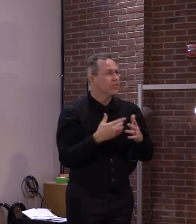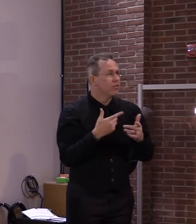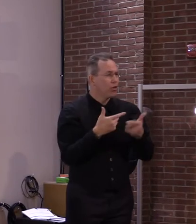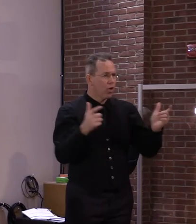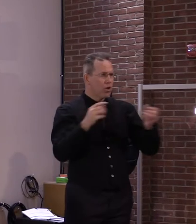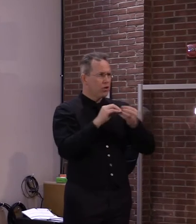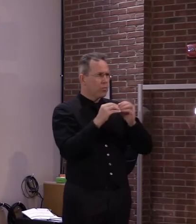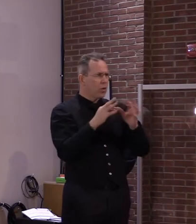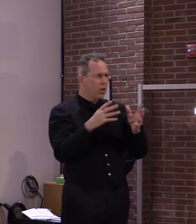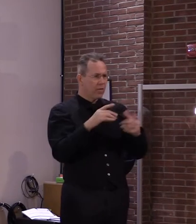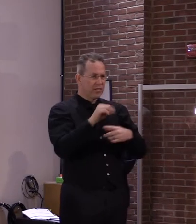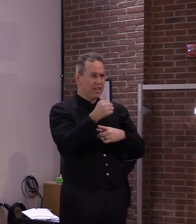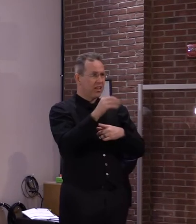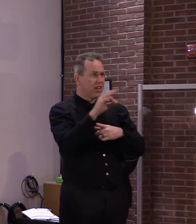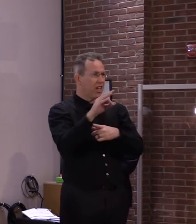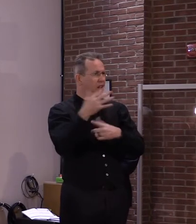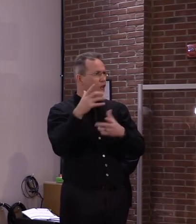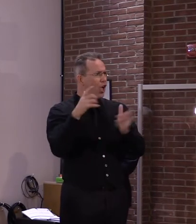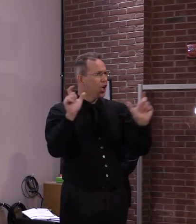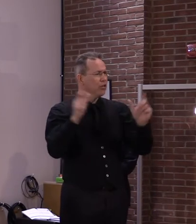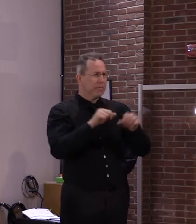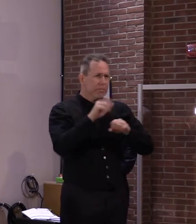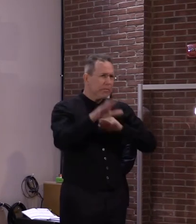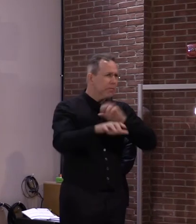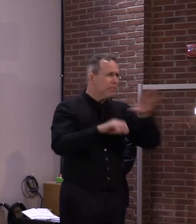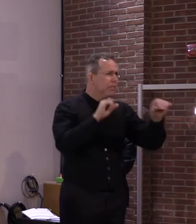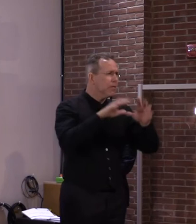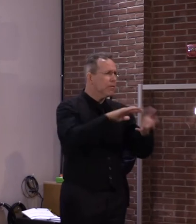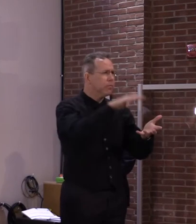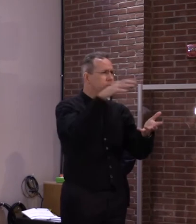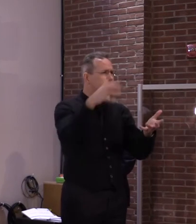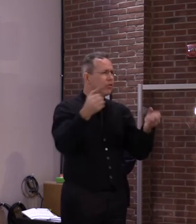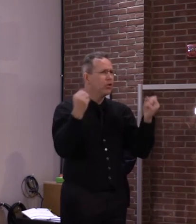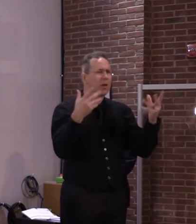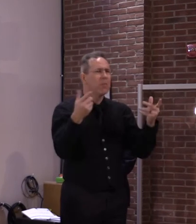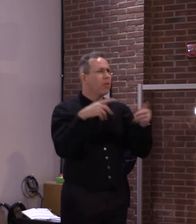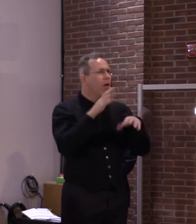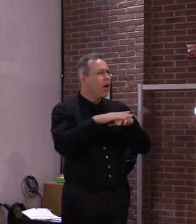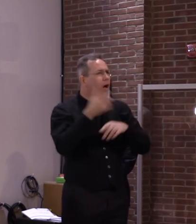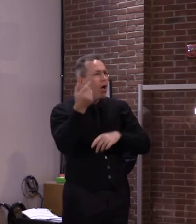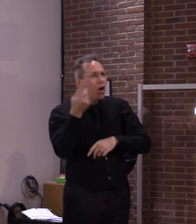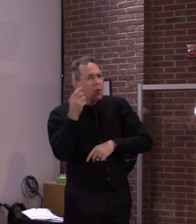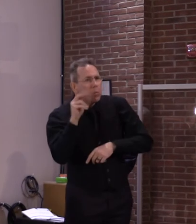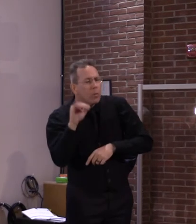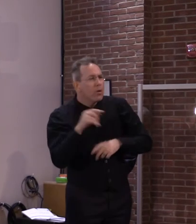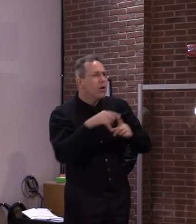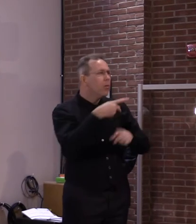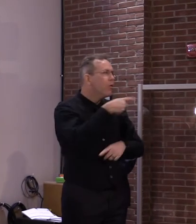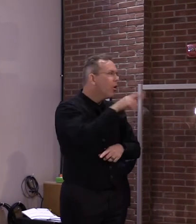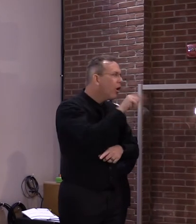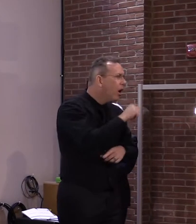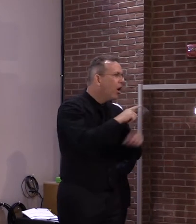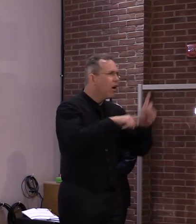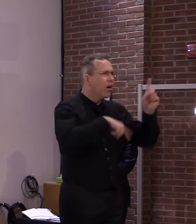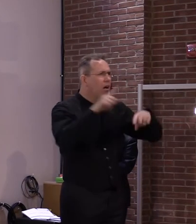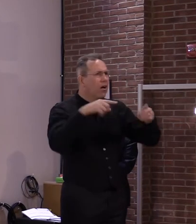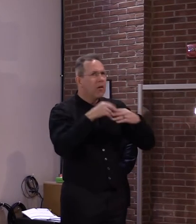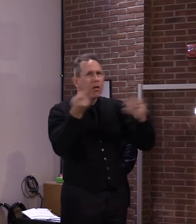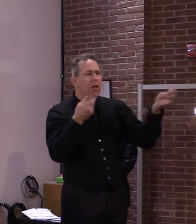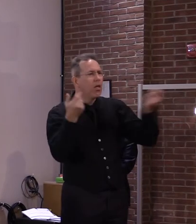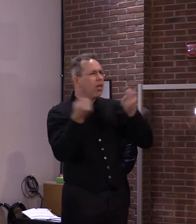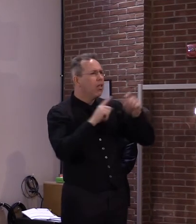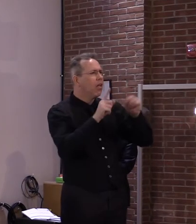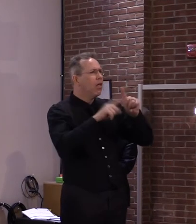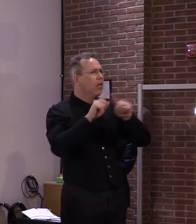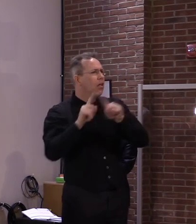before due to the large amount of unemployment throughout the state due to the pandemic so we've had to utilize not